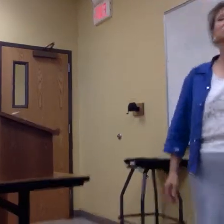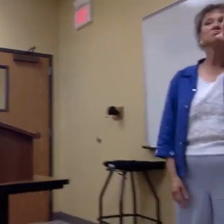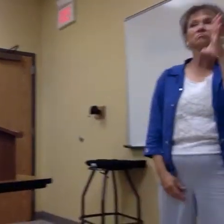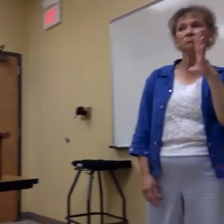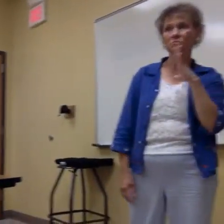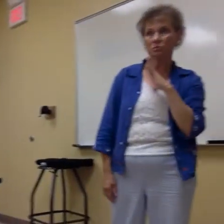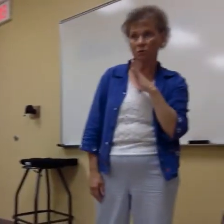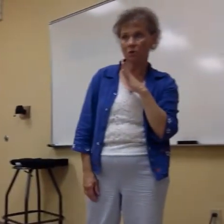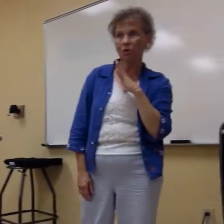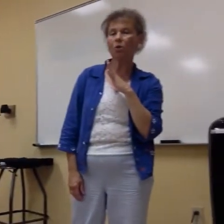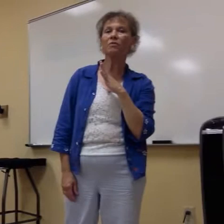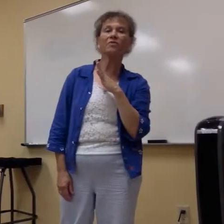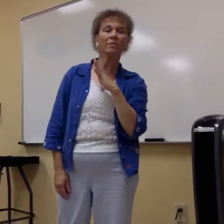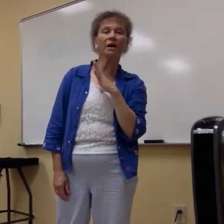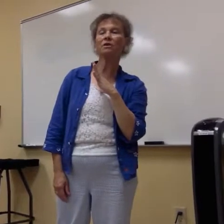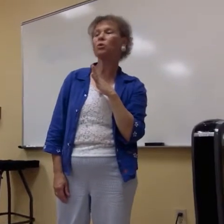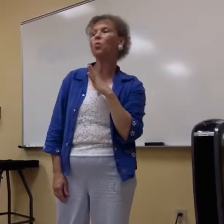female or woman. We have